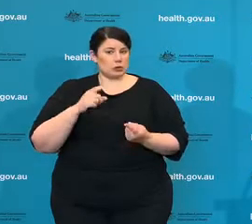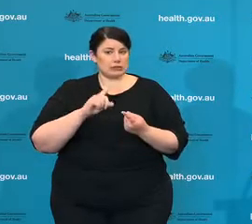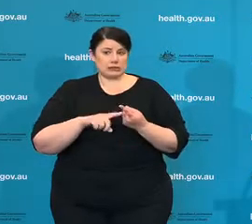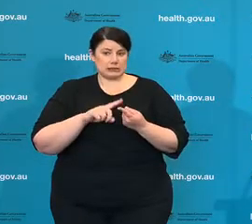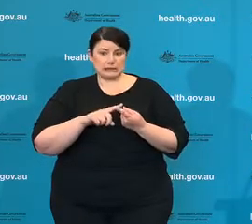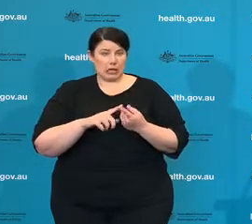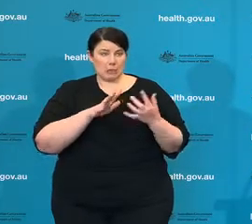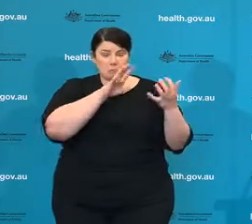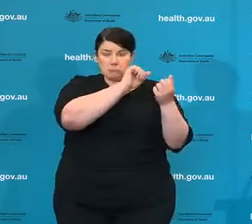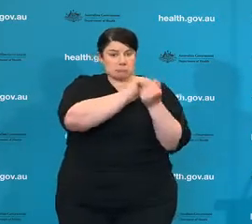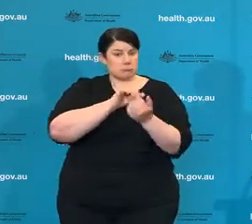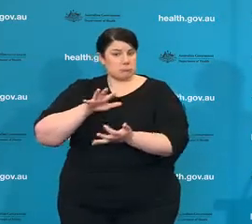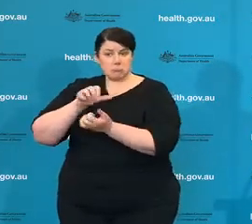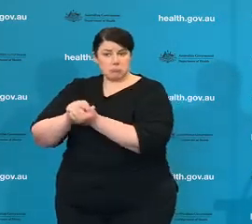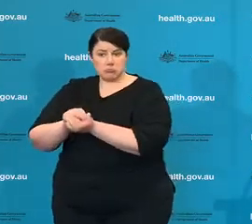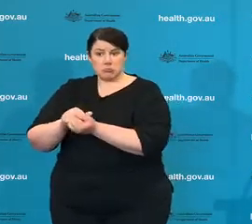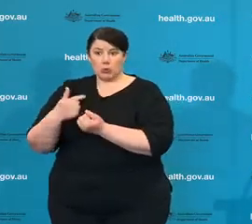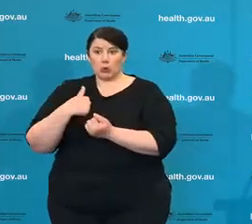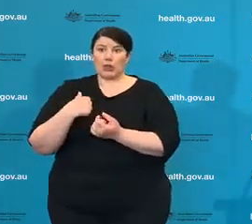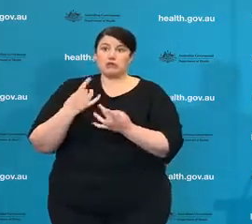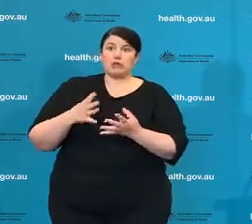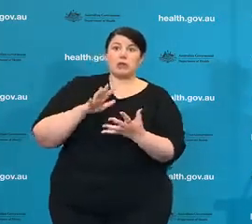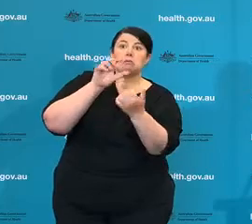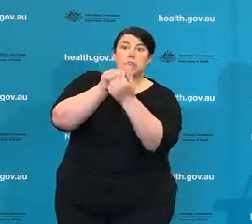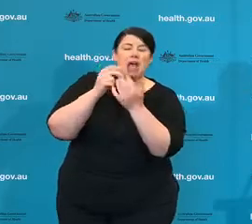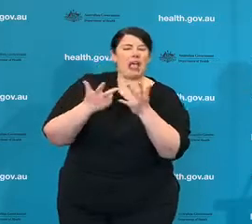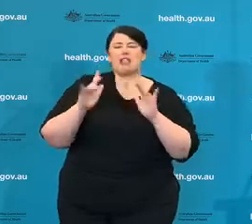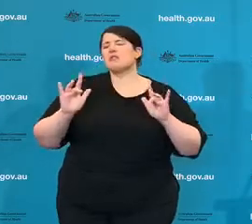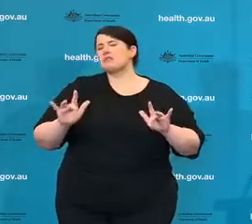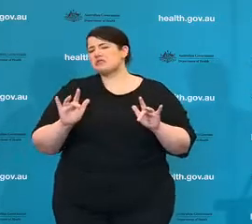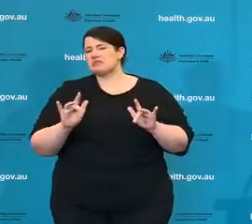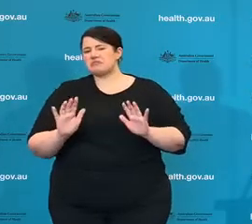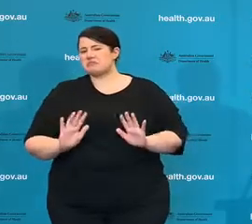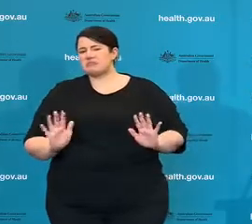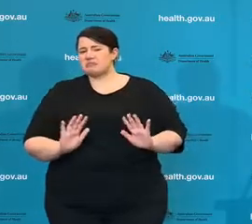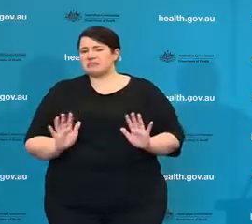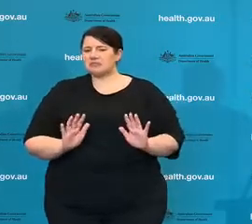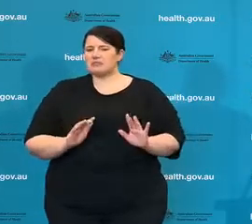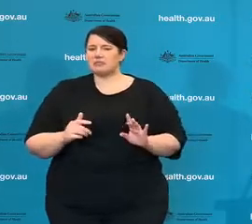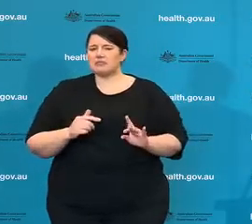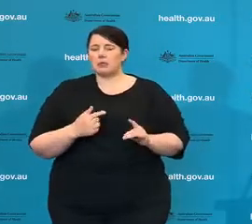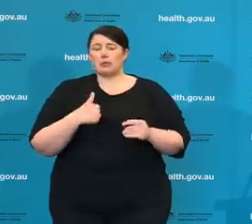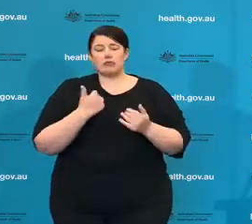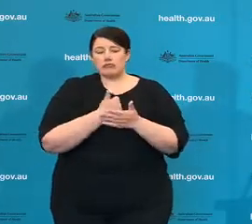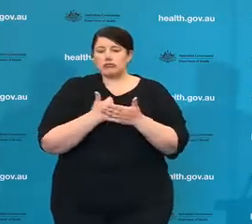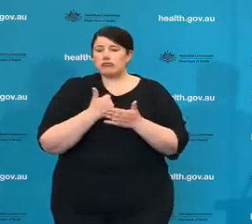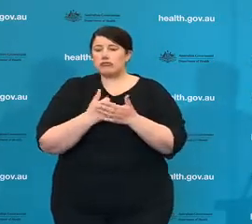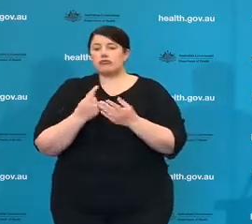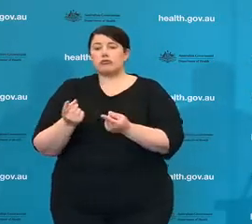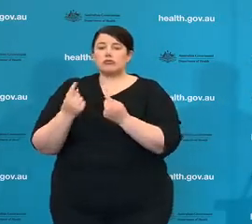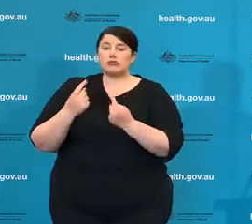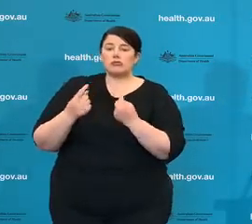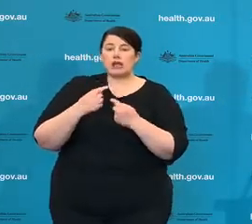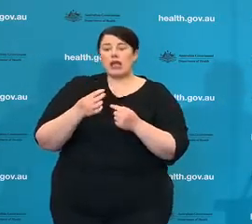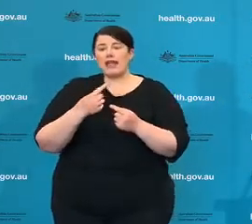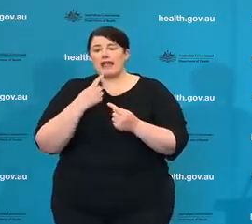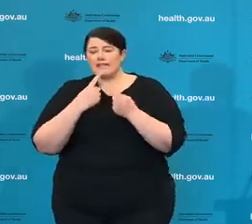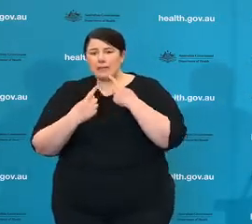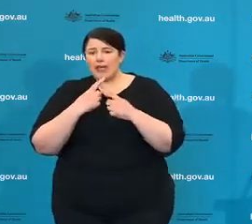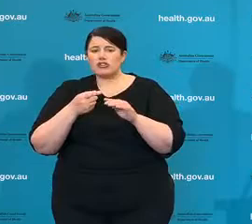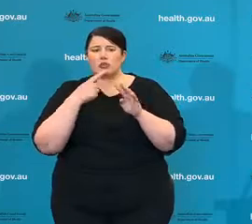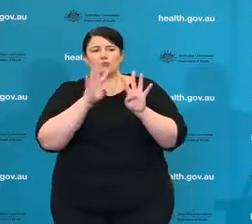desire to look at other potential candidates. So we constantly get updates, for example, at the Australian Health Protection Principal